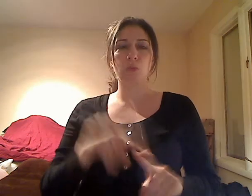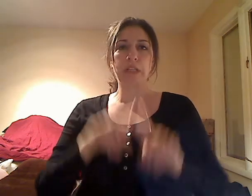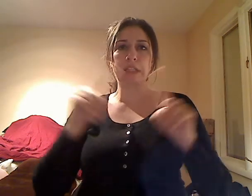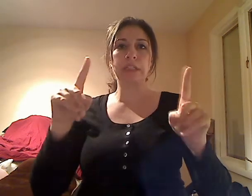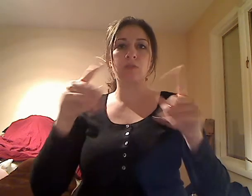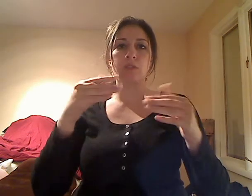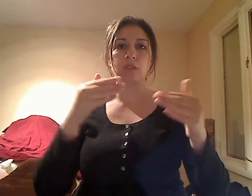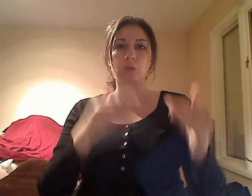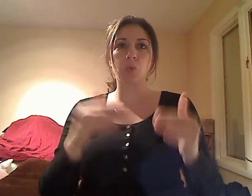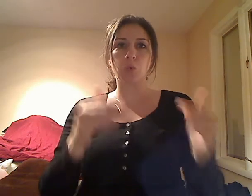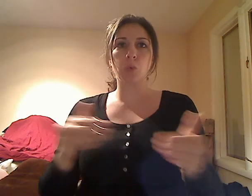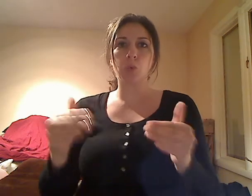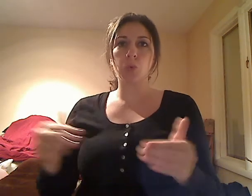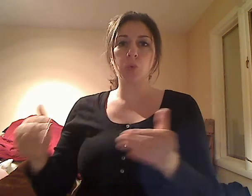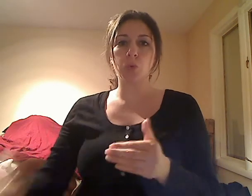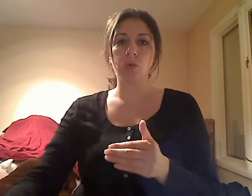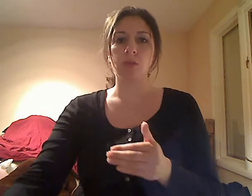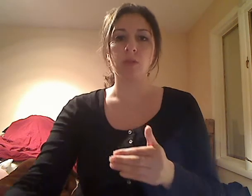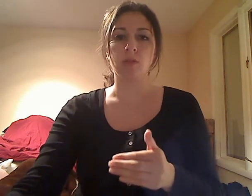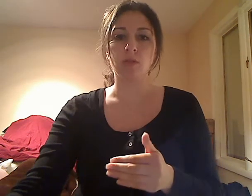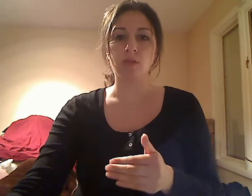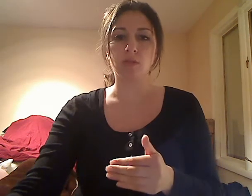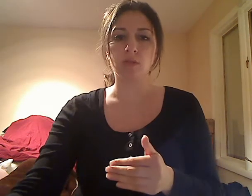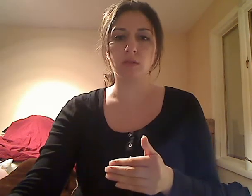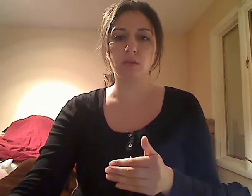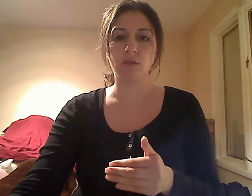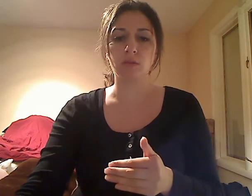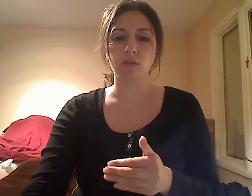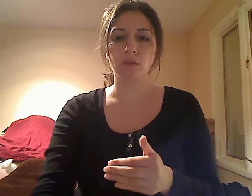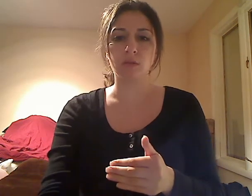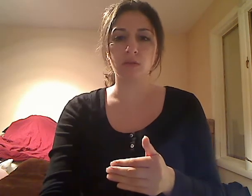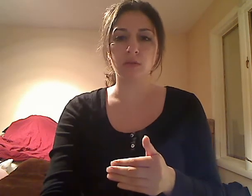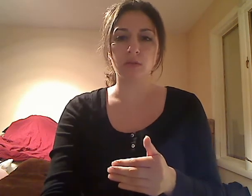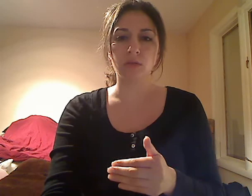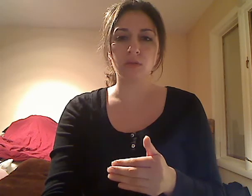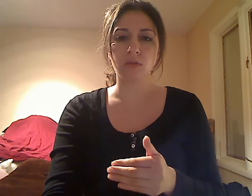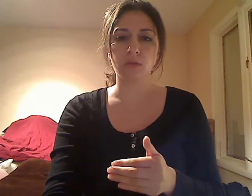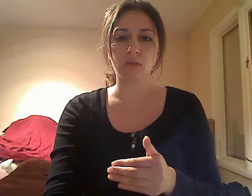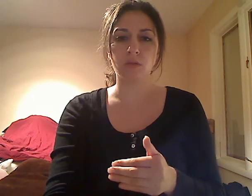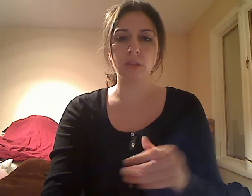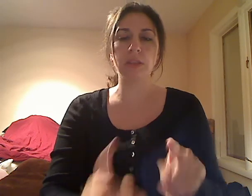What I figured I would start with is just to get you